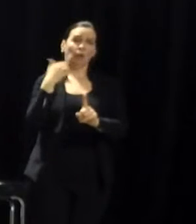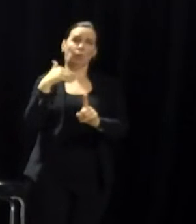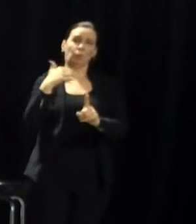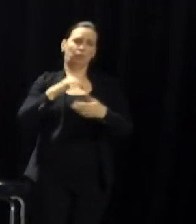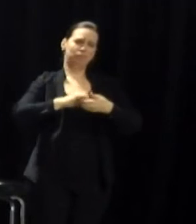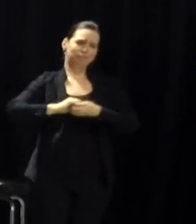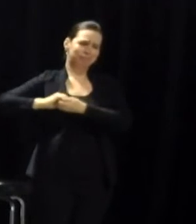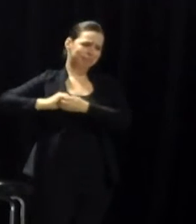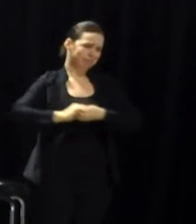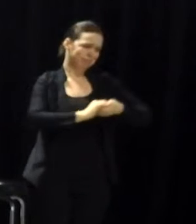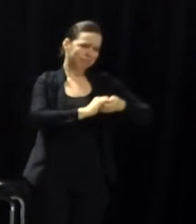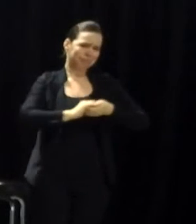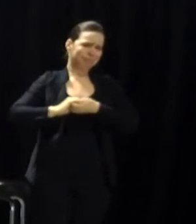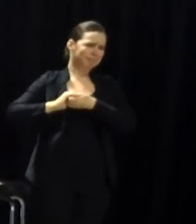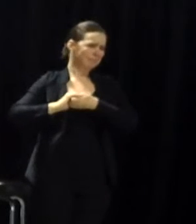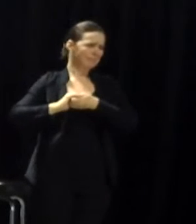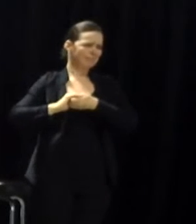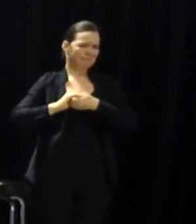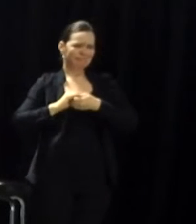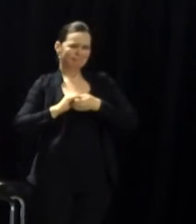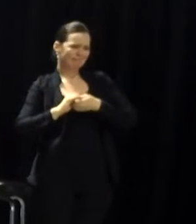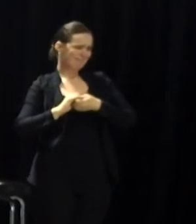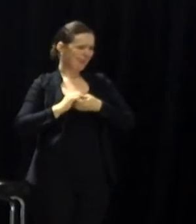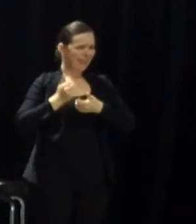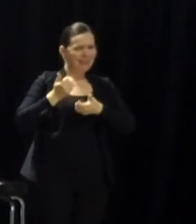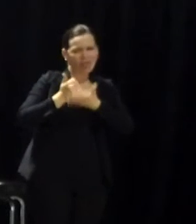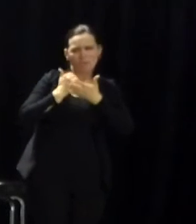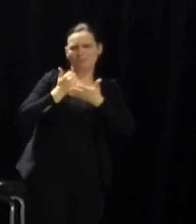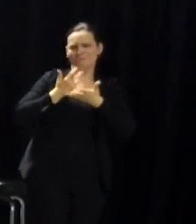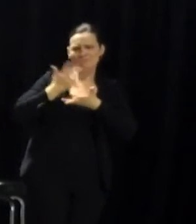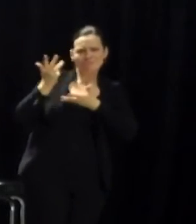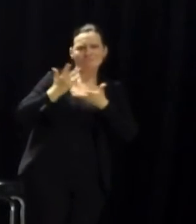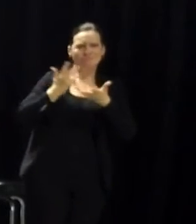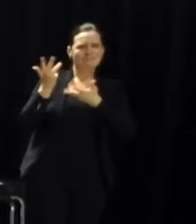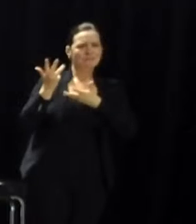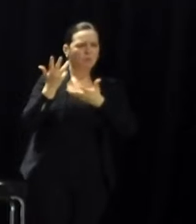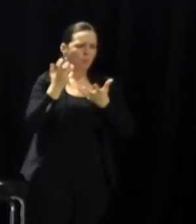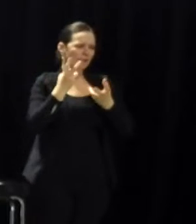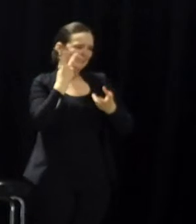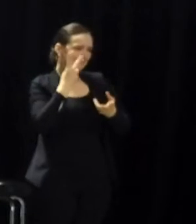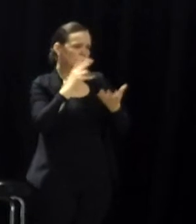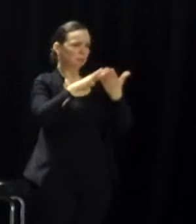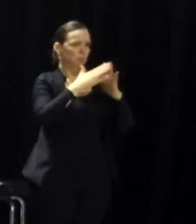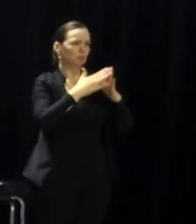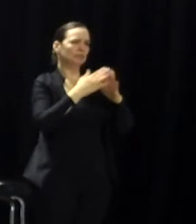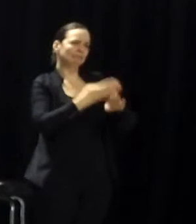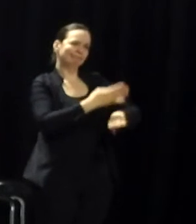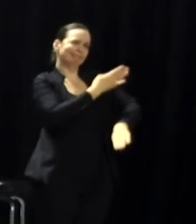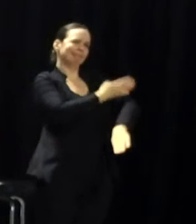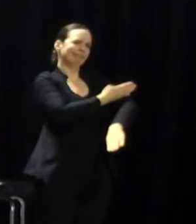us on the science and doing everything, doing all the right things. Could you have started